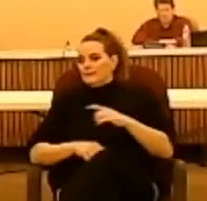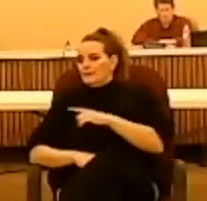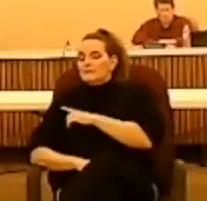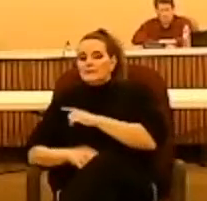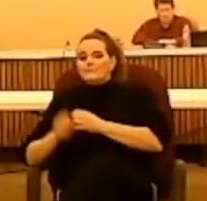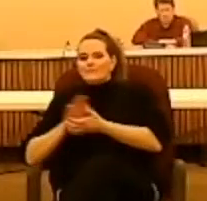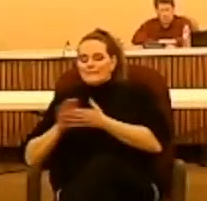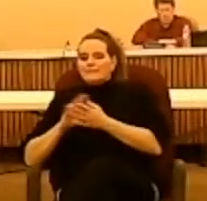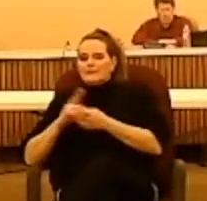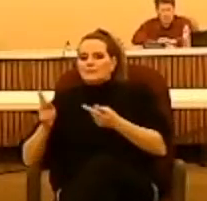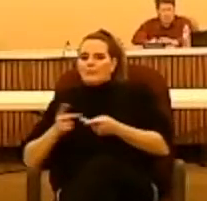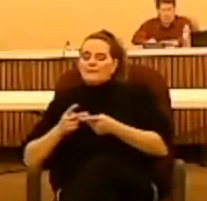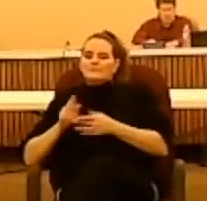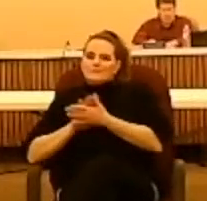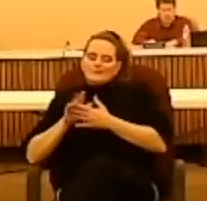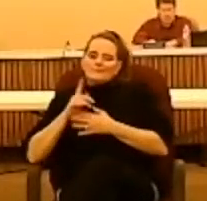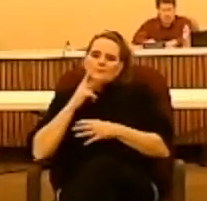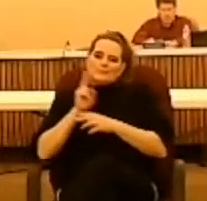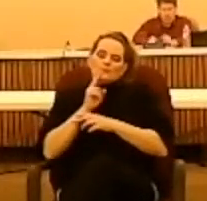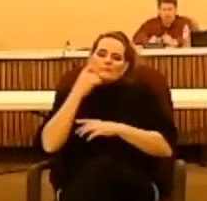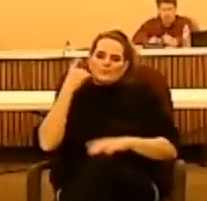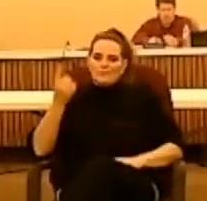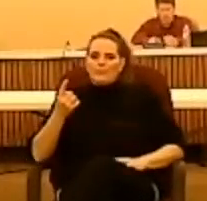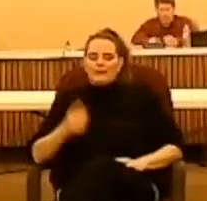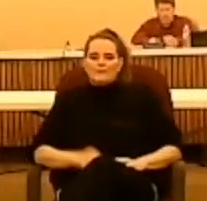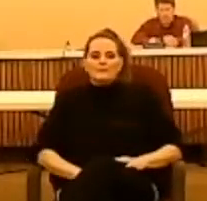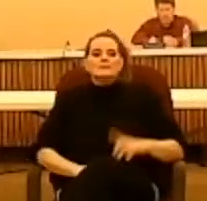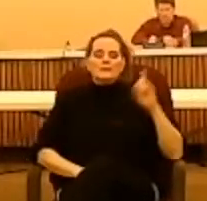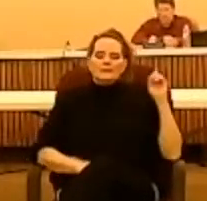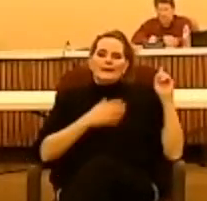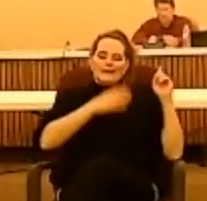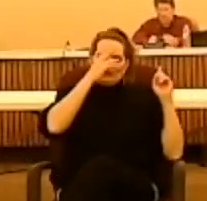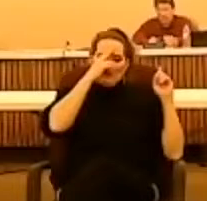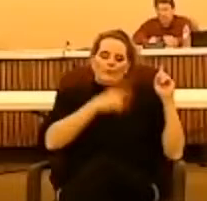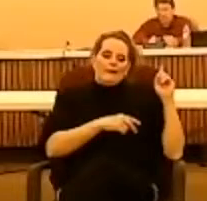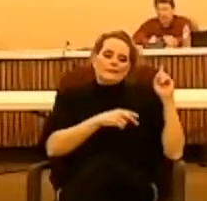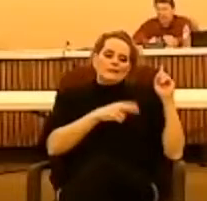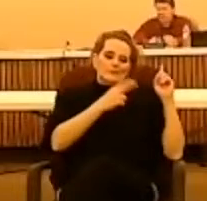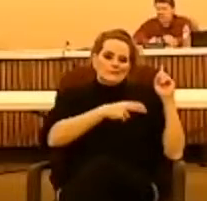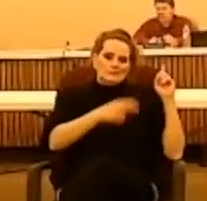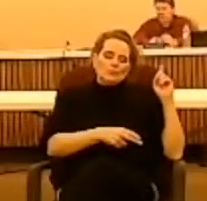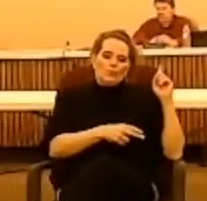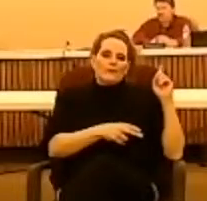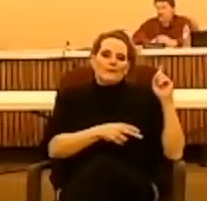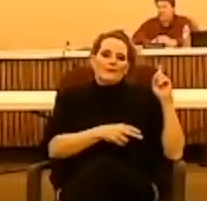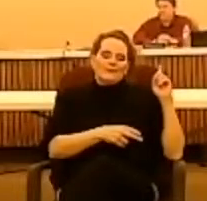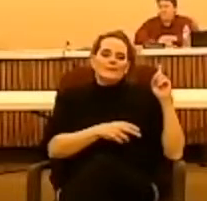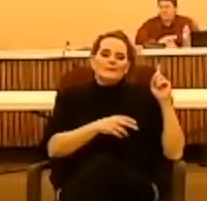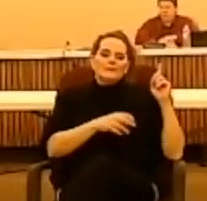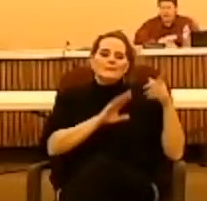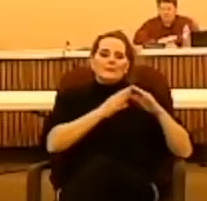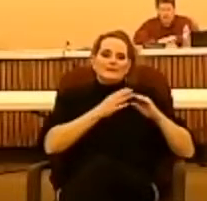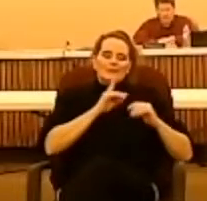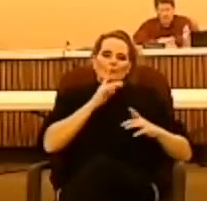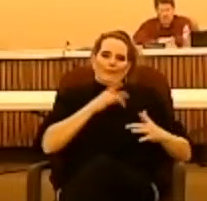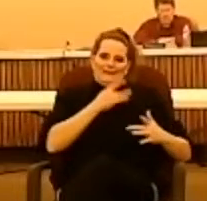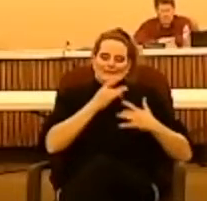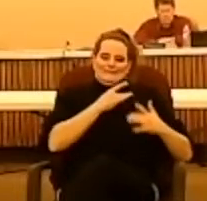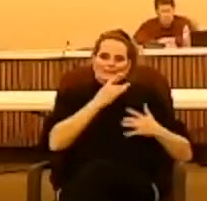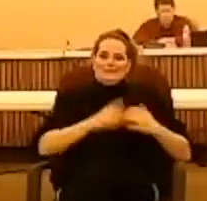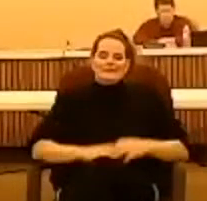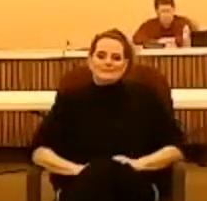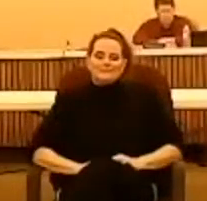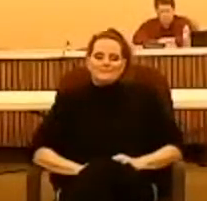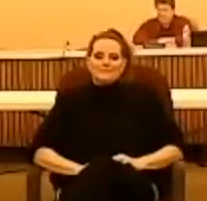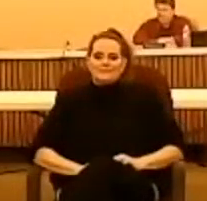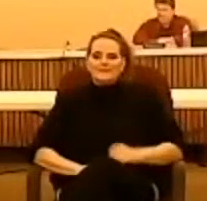so. And I know our historic site committee and our town historian are very excited Very that it's excited. going to stay alive. And